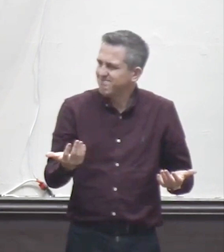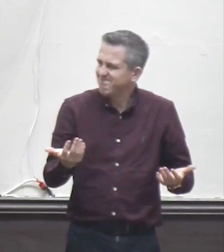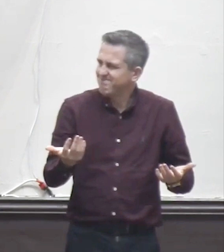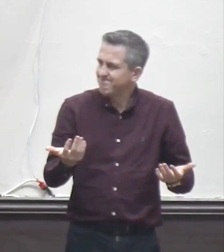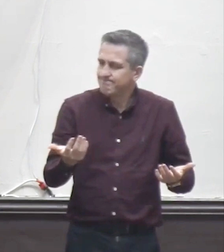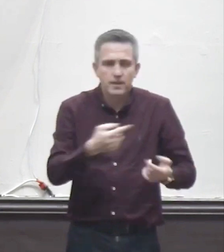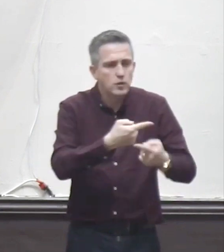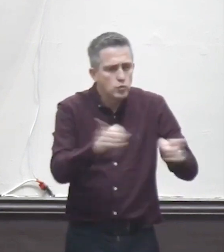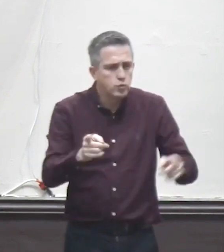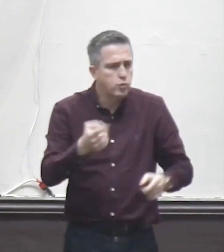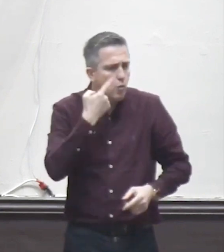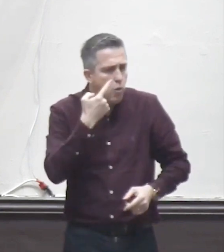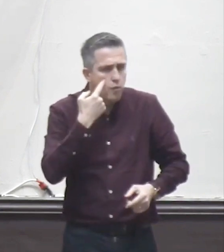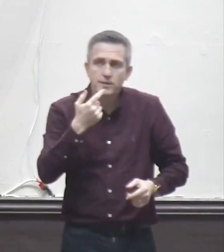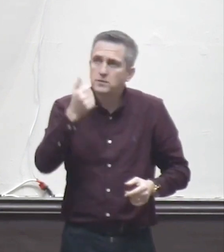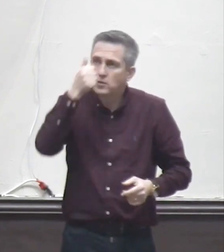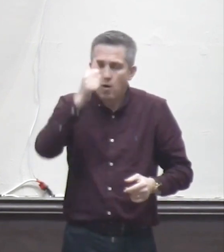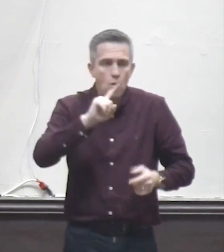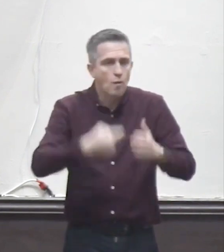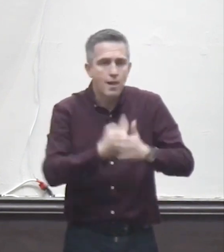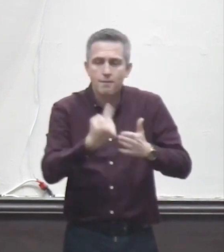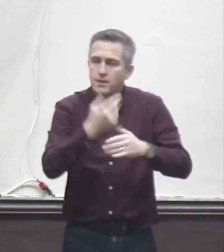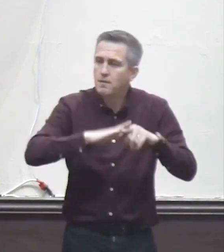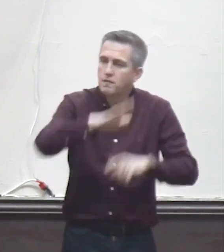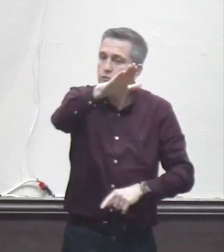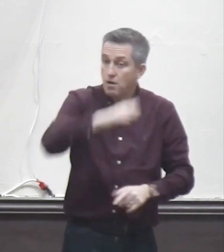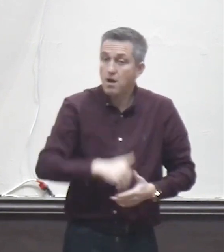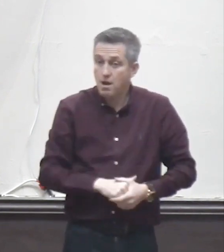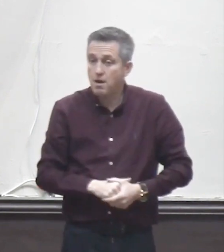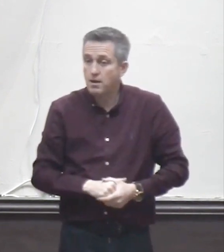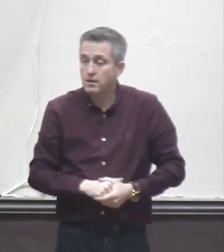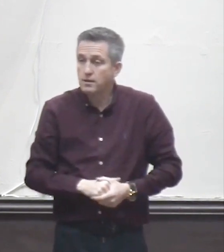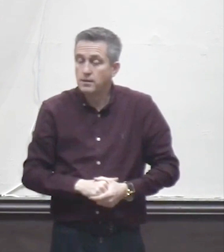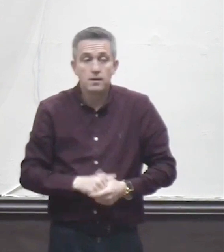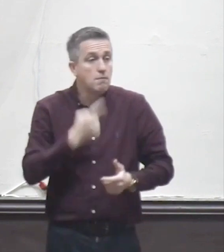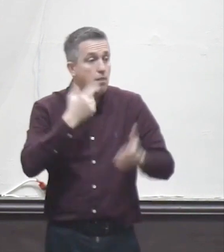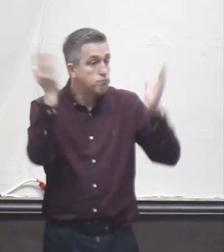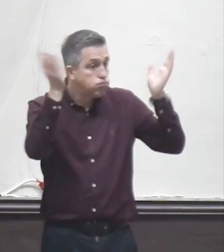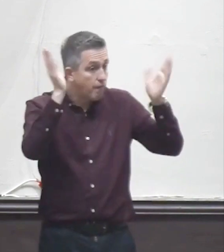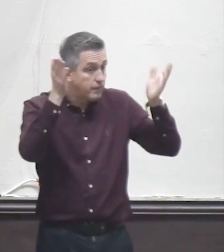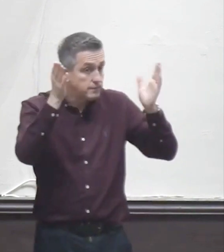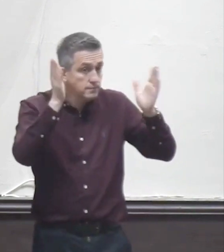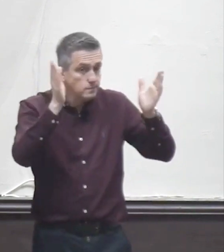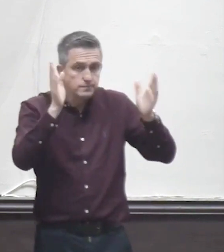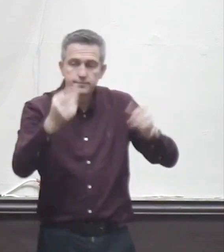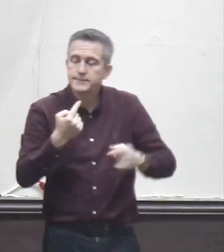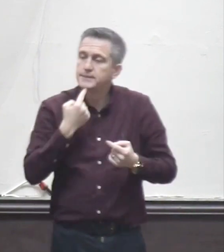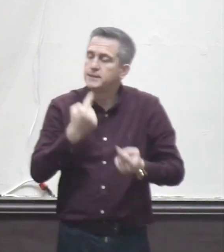They're curious to know what my future holds. But here the Prophet sallallahu alayhi wa sallam, he